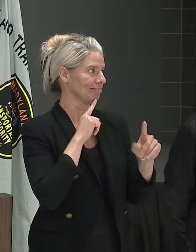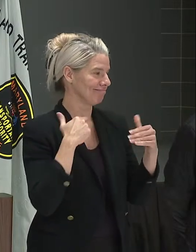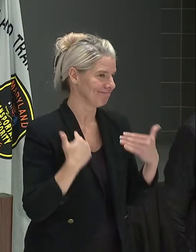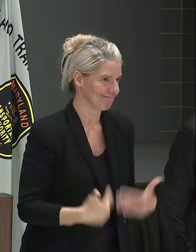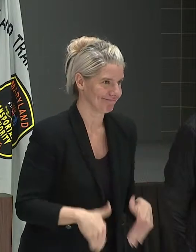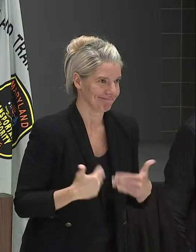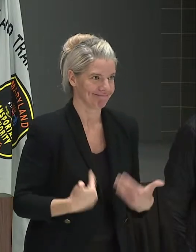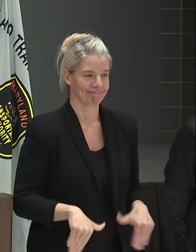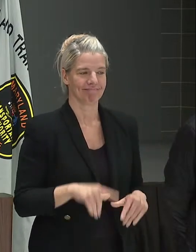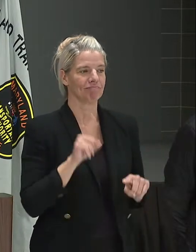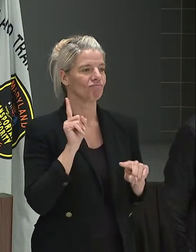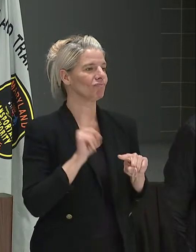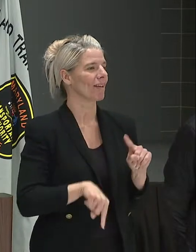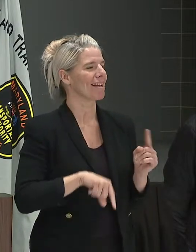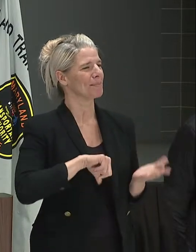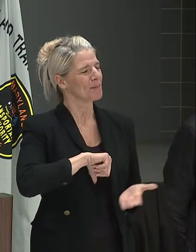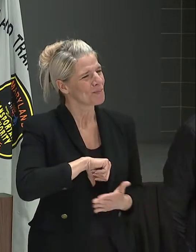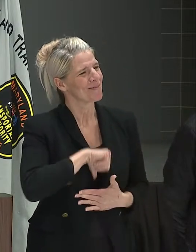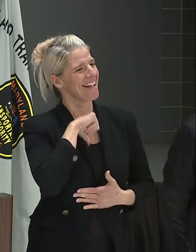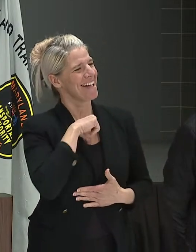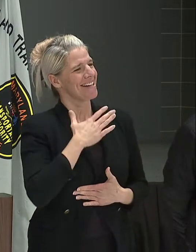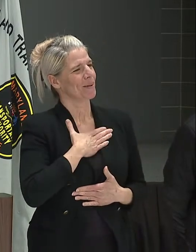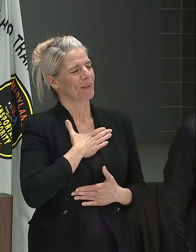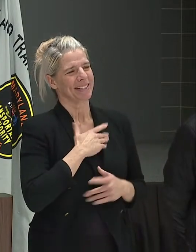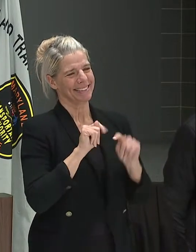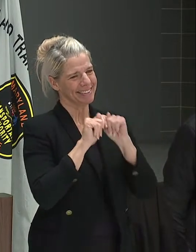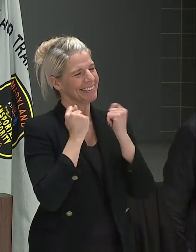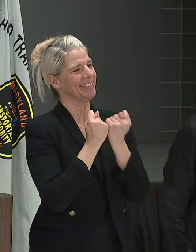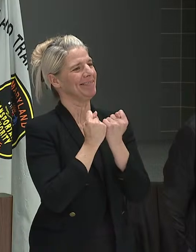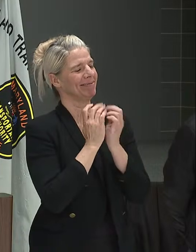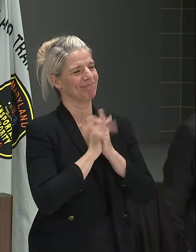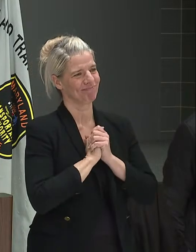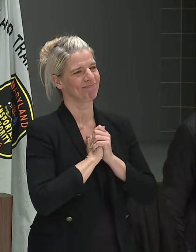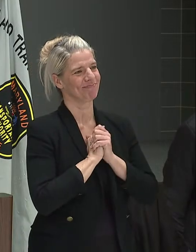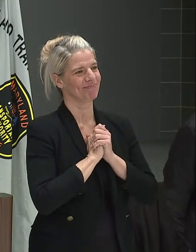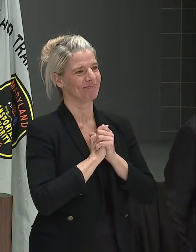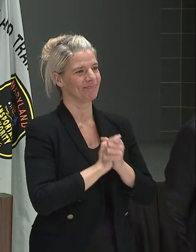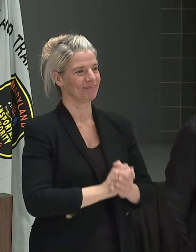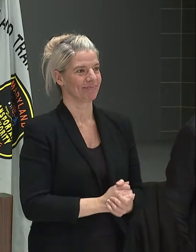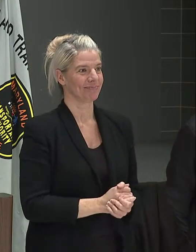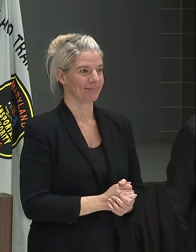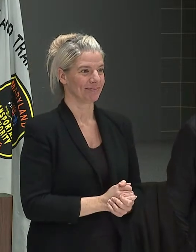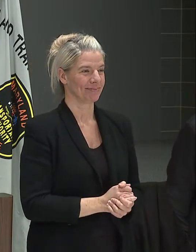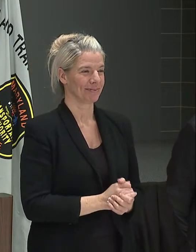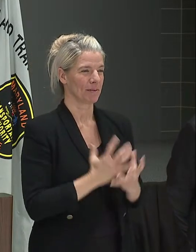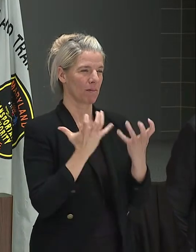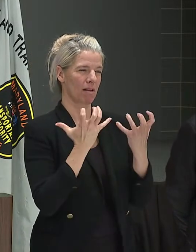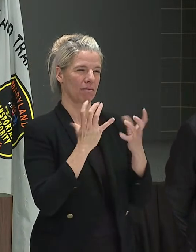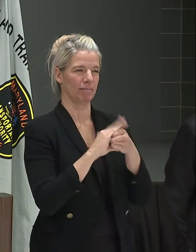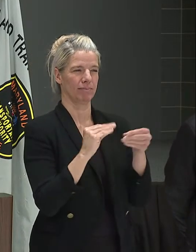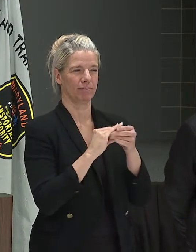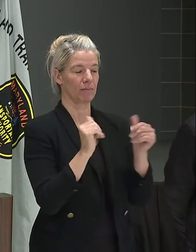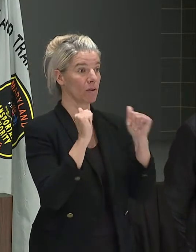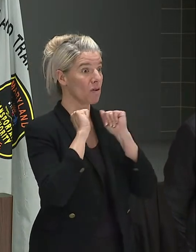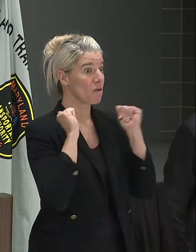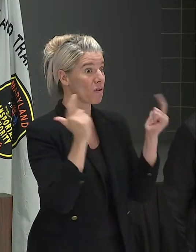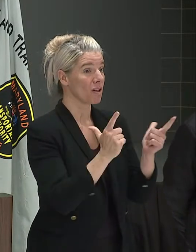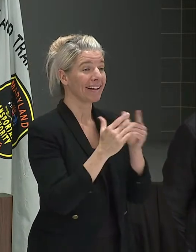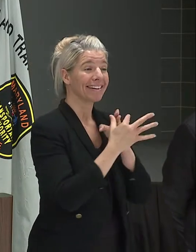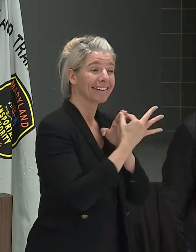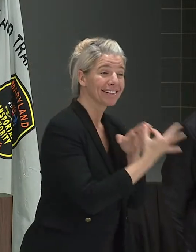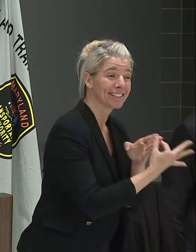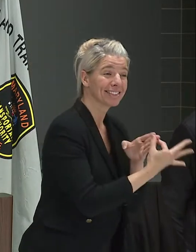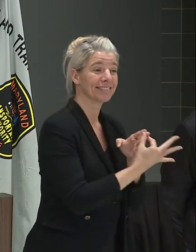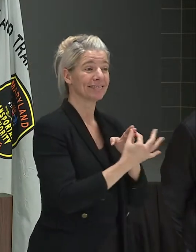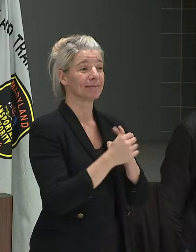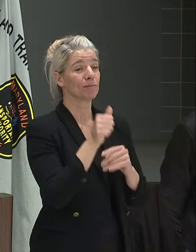prouder of this team. And I want to say to all of our leaders in the private sector, in the